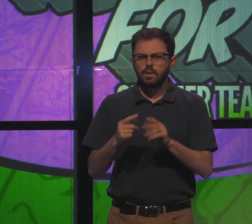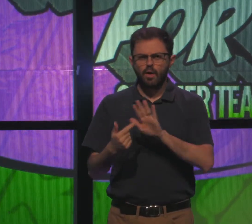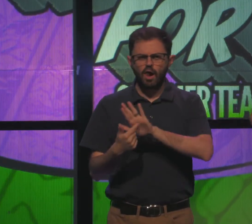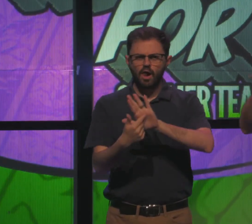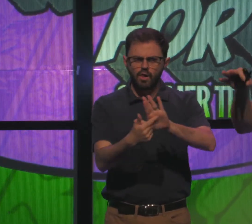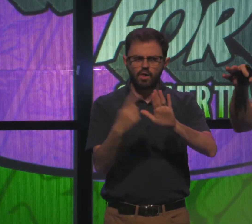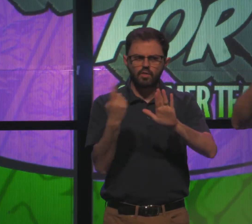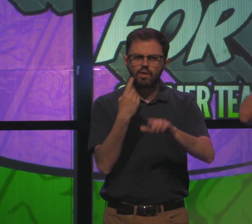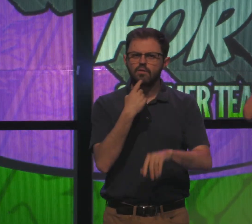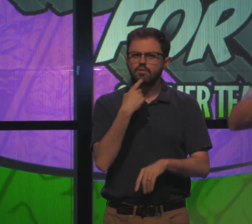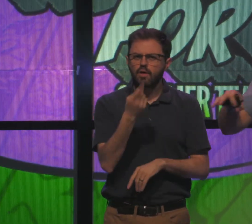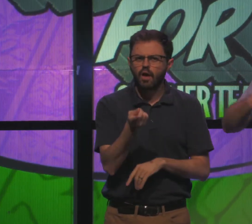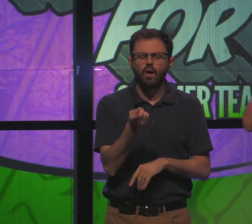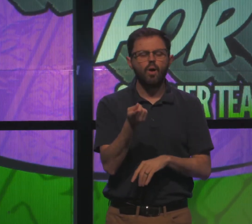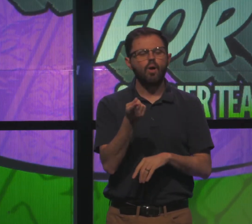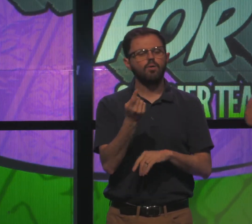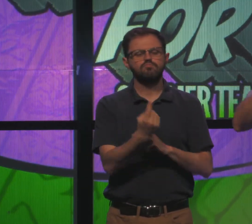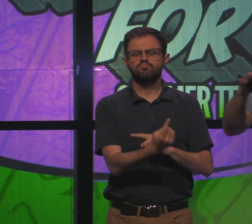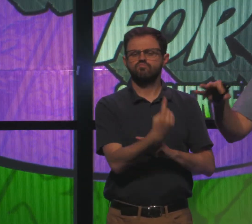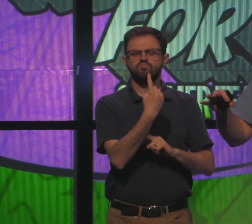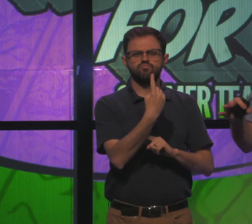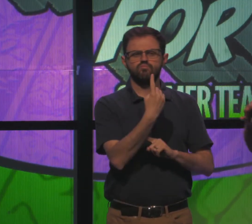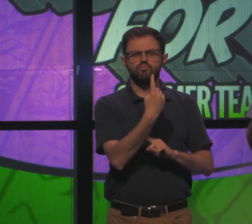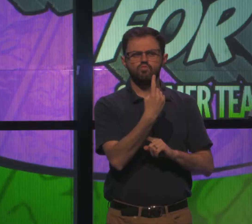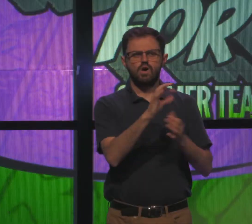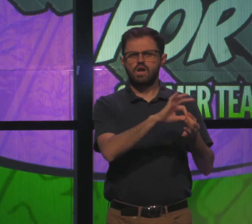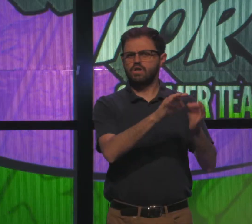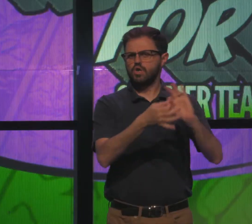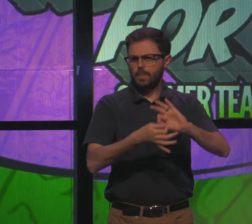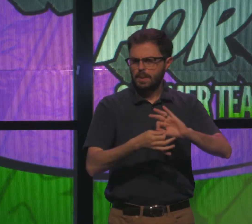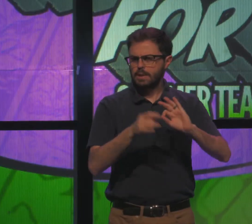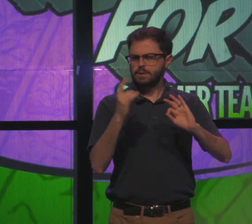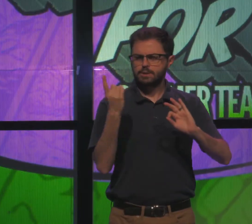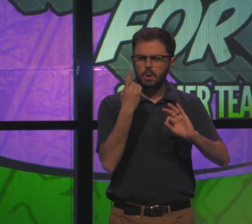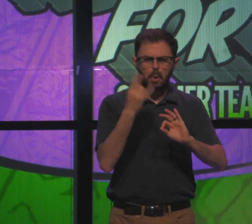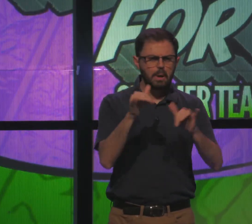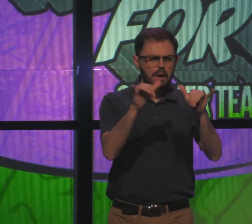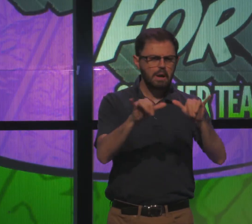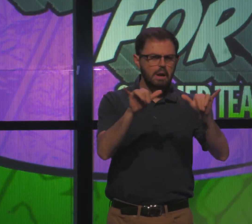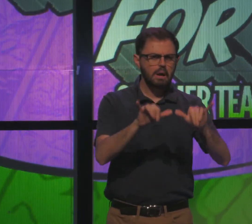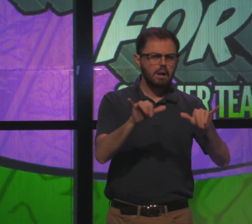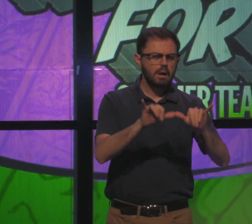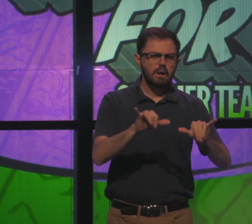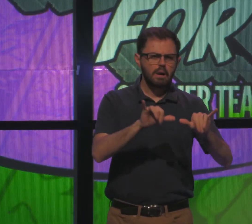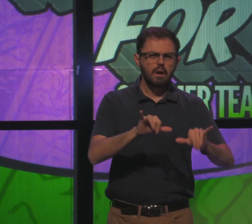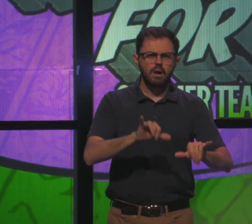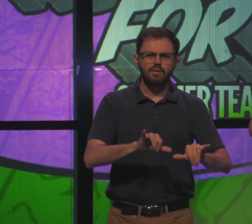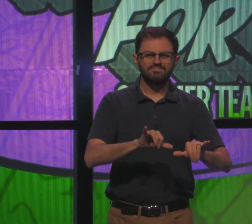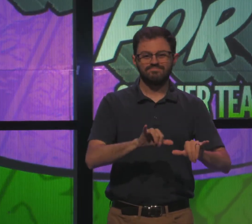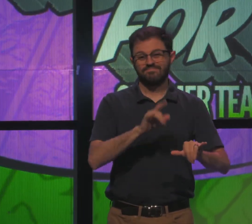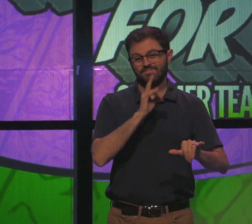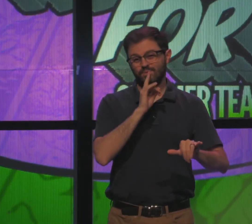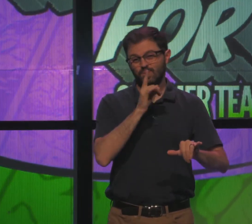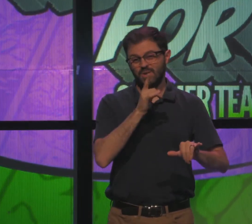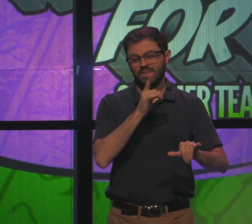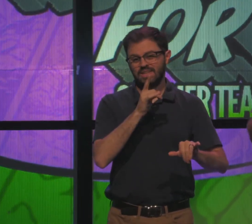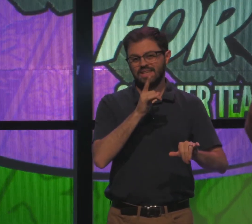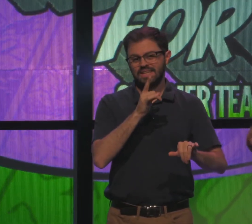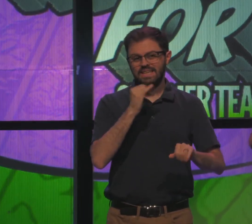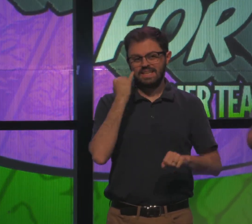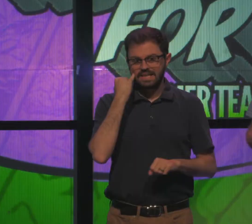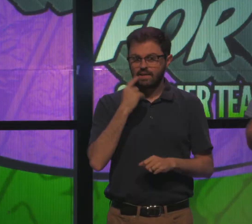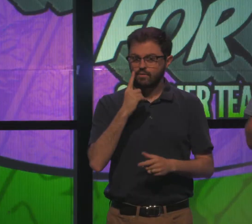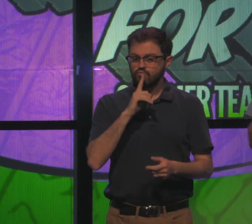way, only like this path of constant consistency, like within our sacred text, we actually see